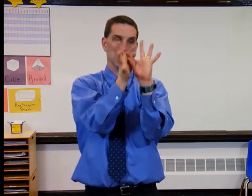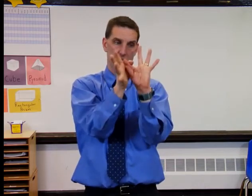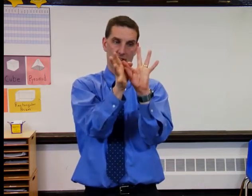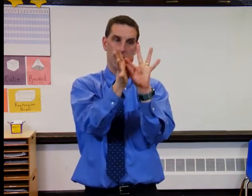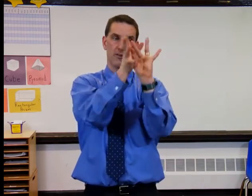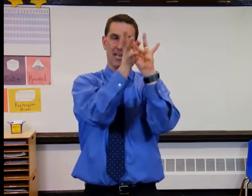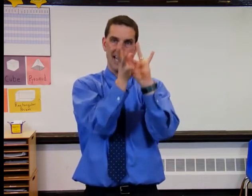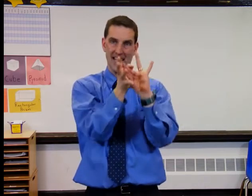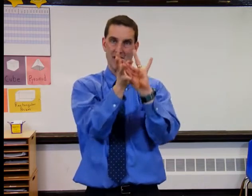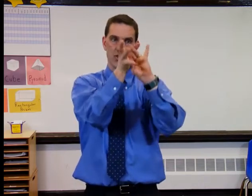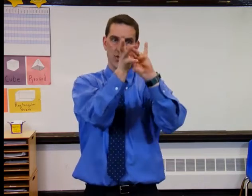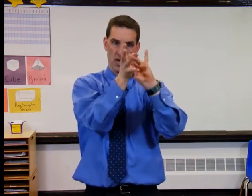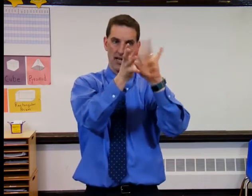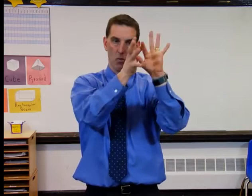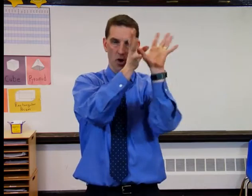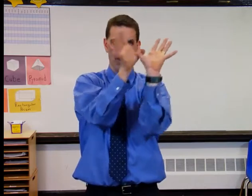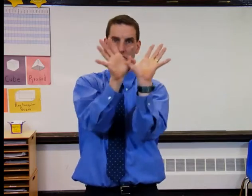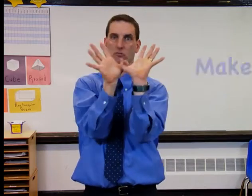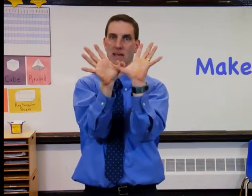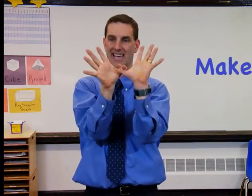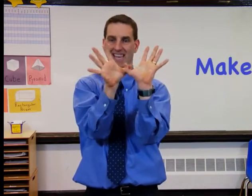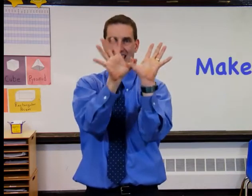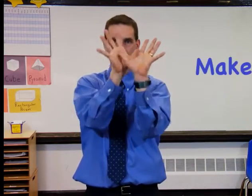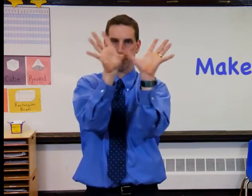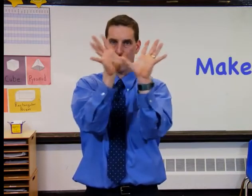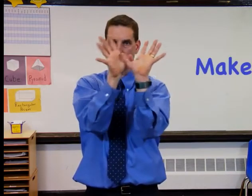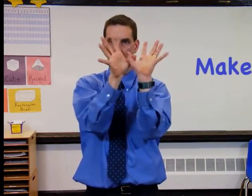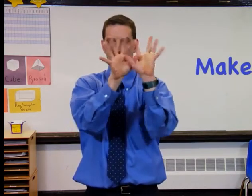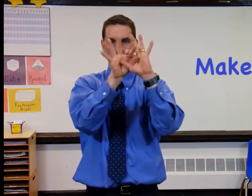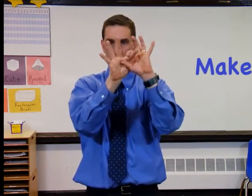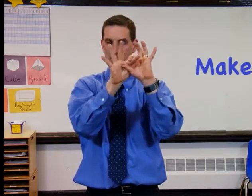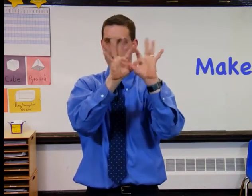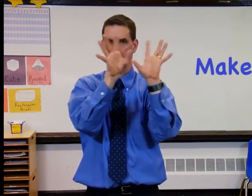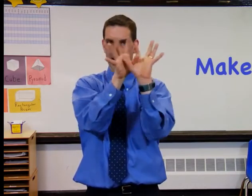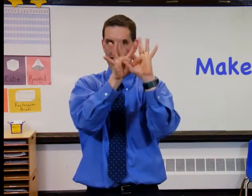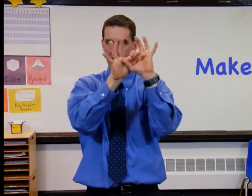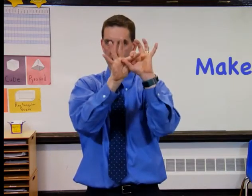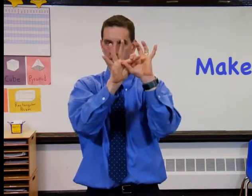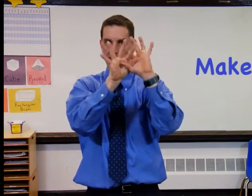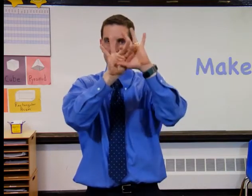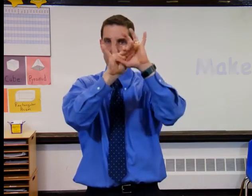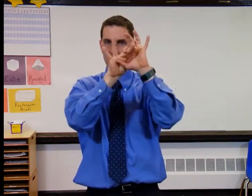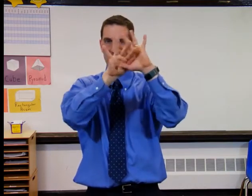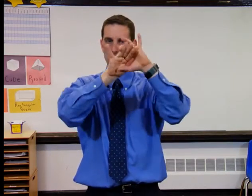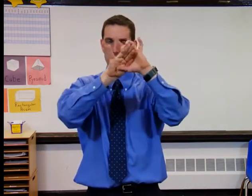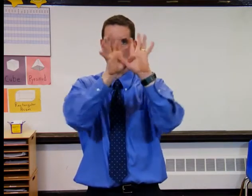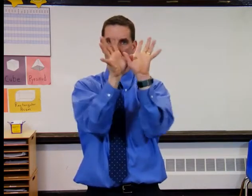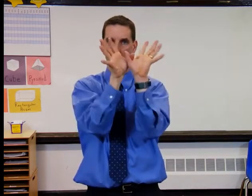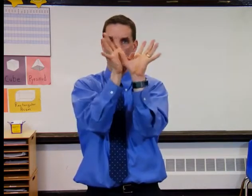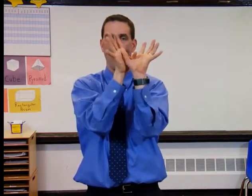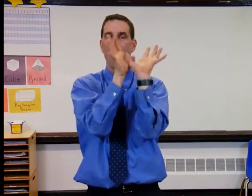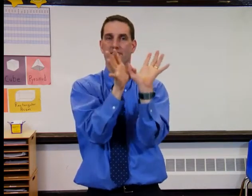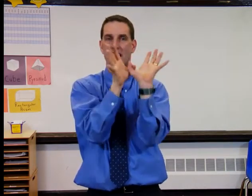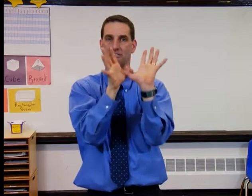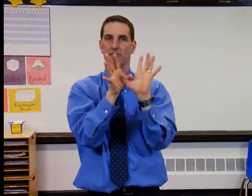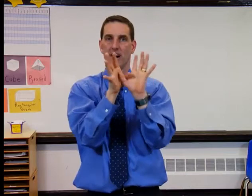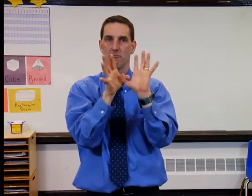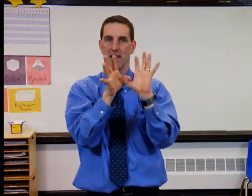7 and 3, 8 and 2, 9 and 1. This is make a 10 for me, because that's a big idea here. 7 and 3, 8 and 2, 9 and 1, 5 and 5, 8 and